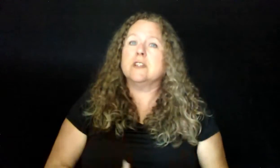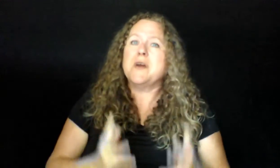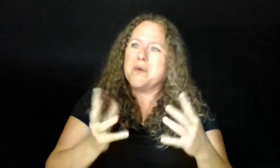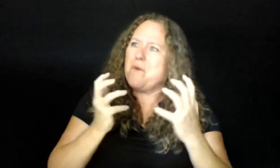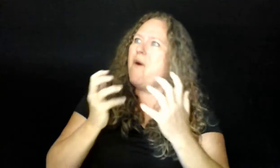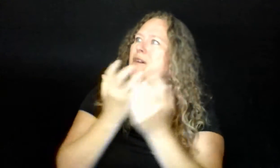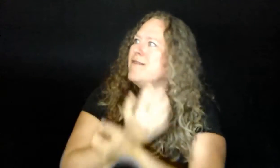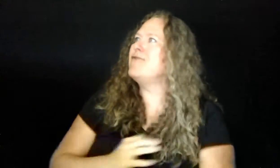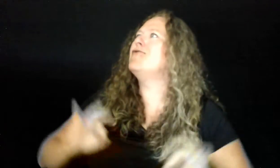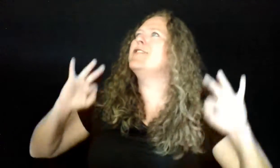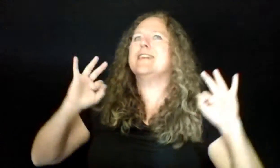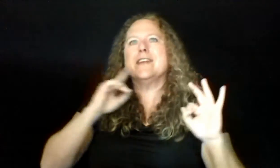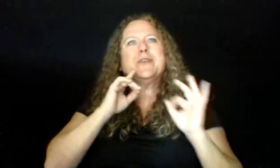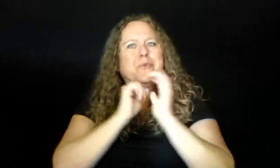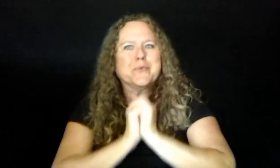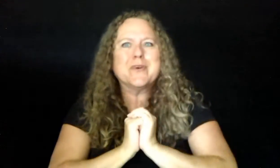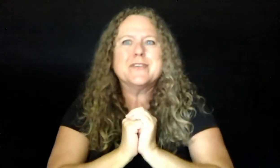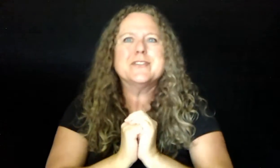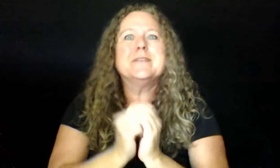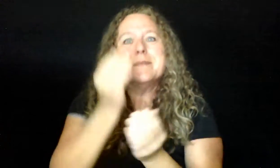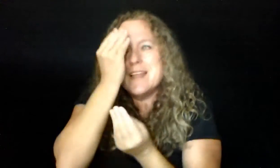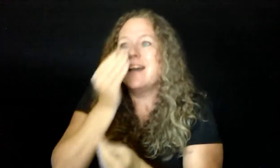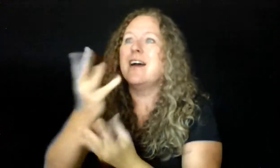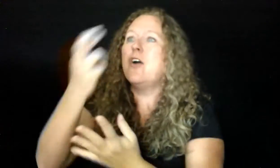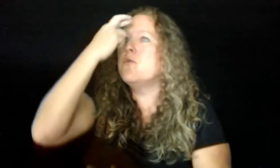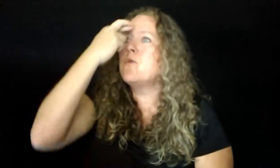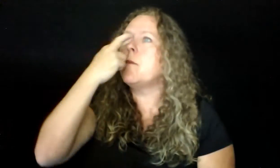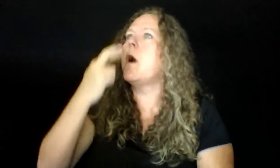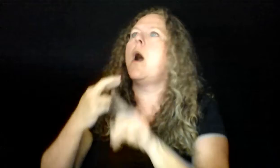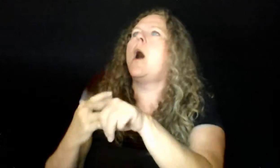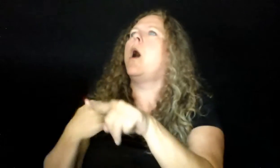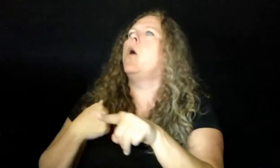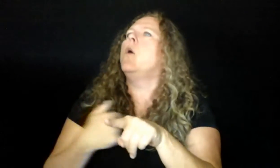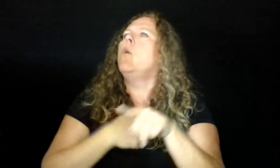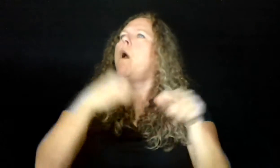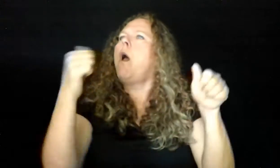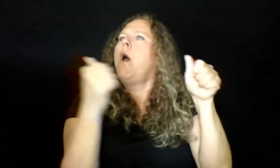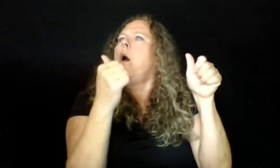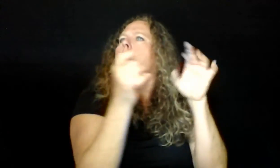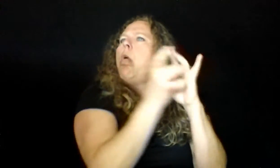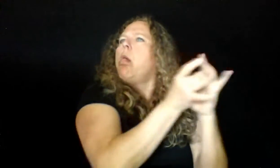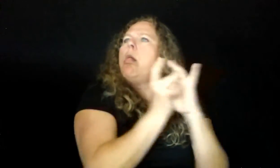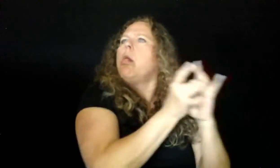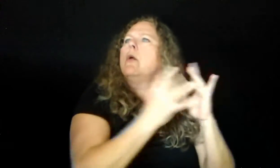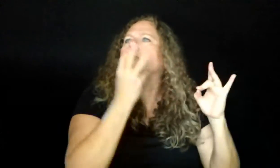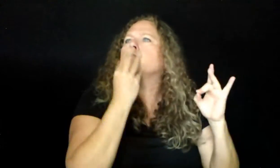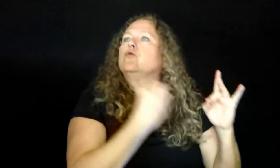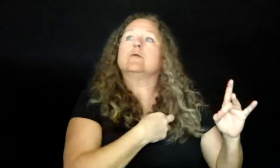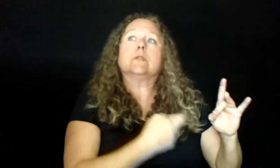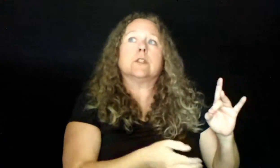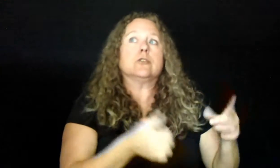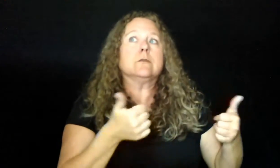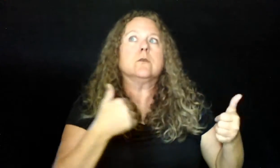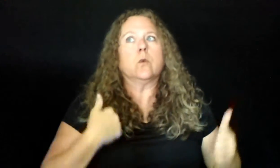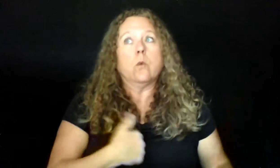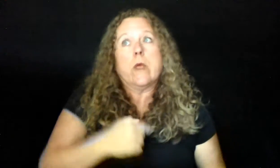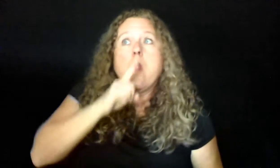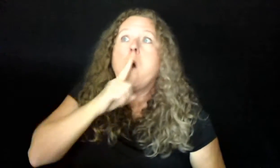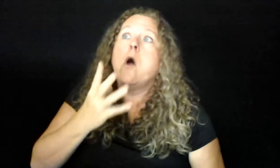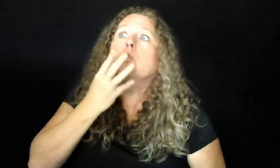and so what they did was they told Romans, we're just a denomination within Judaism. We're just a sect of Judaism. We're Jews. We're Jewish. And that